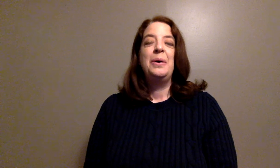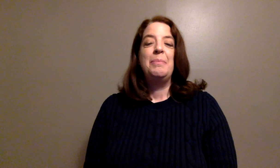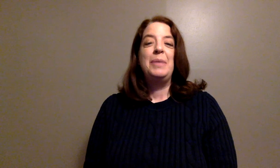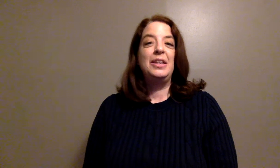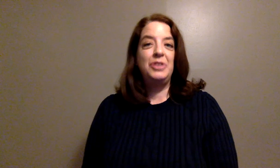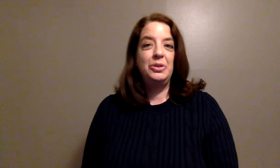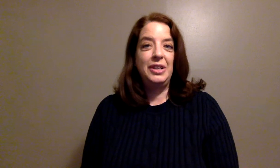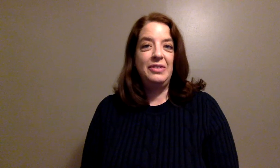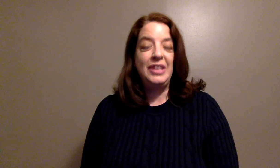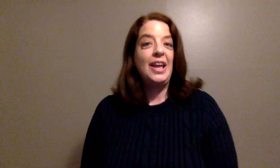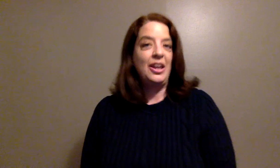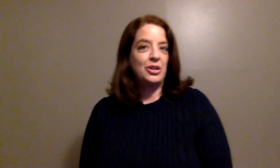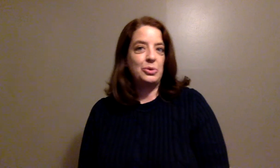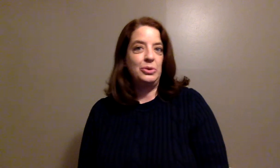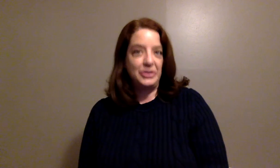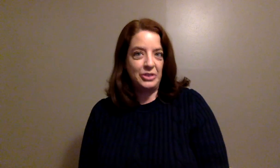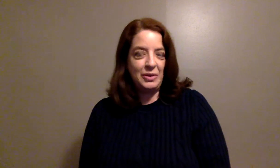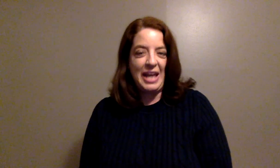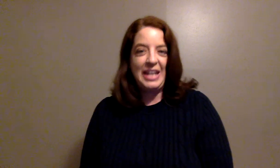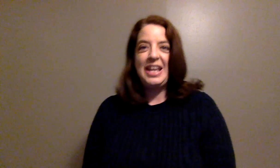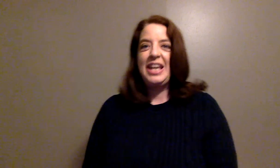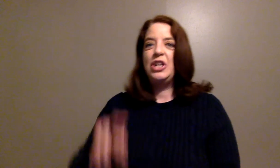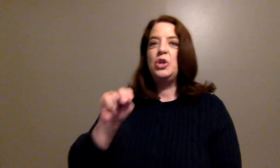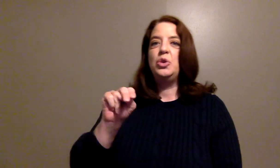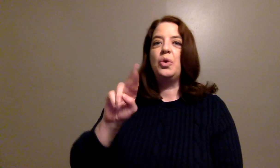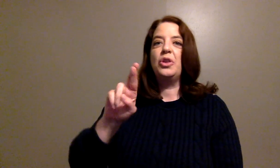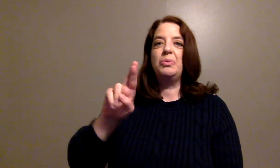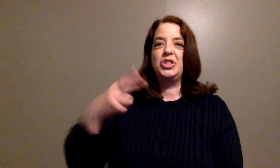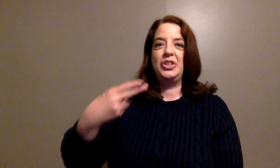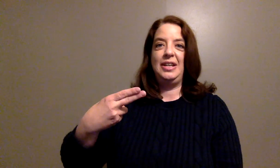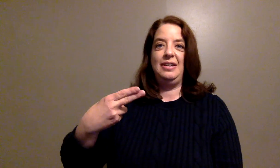Many of you live in, and our school is located in North Richland Hills,